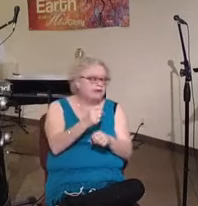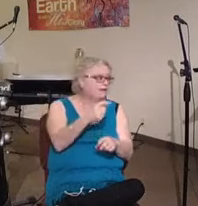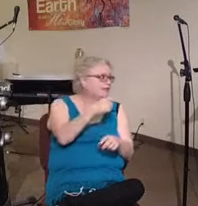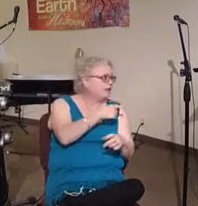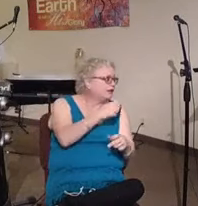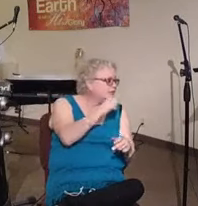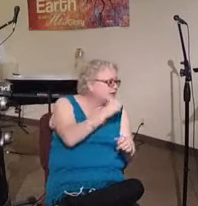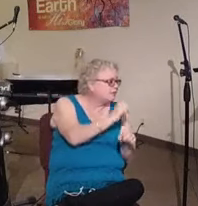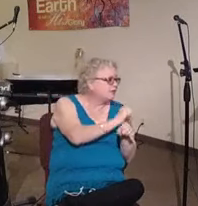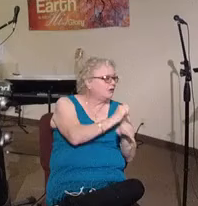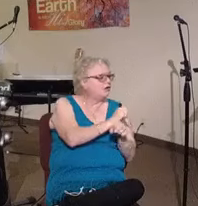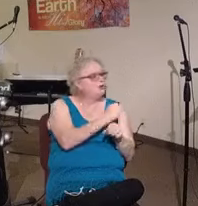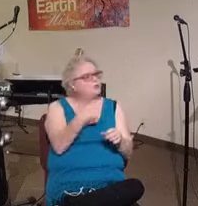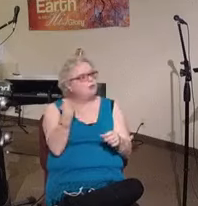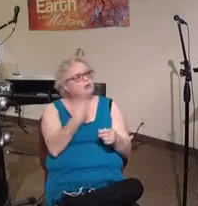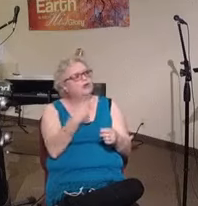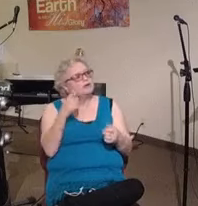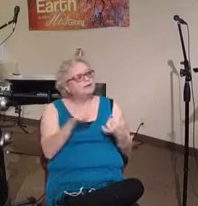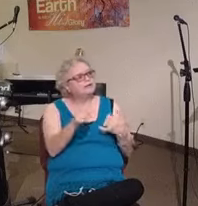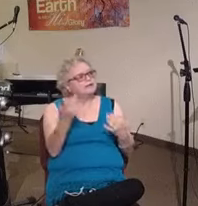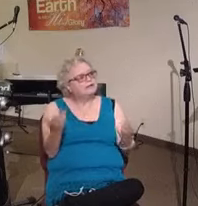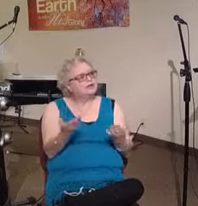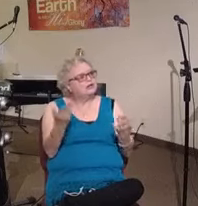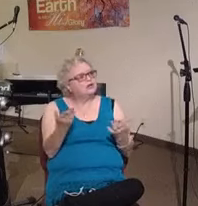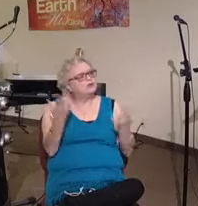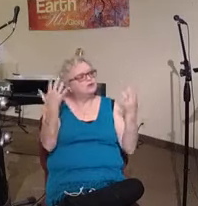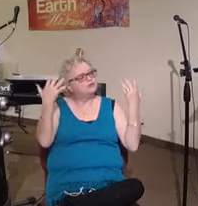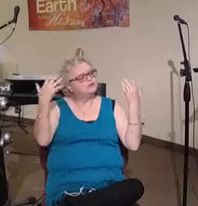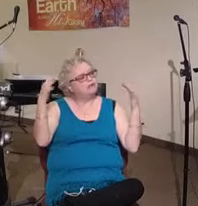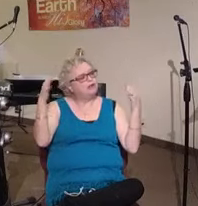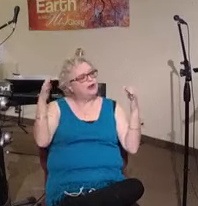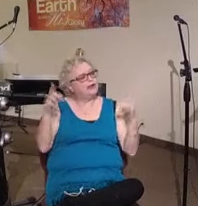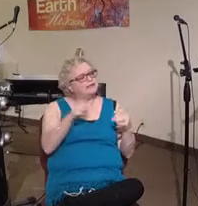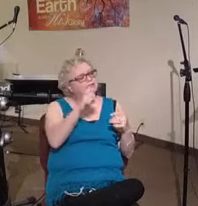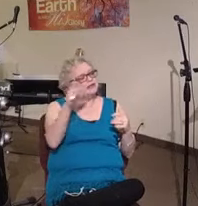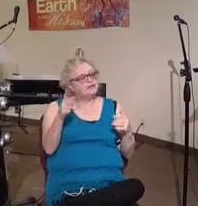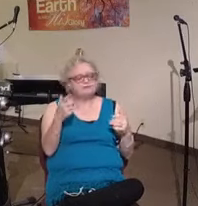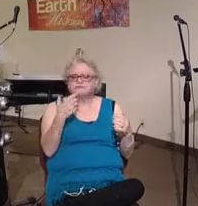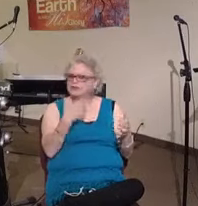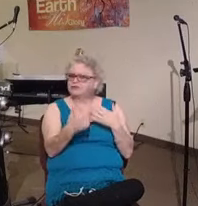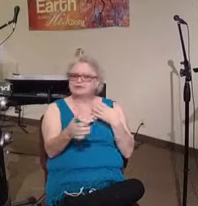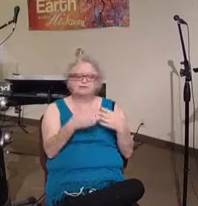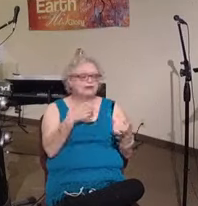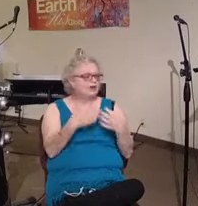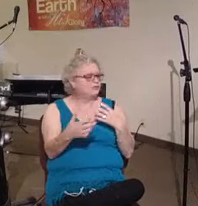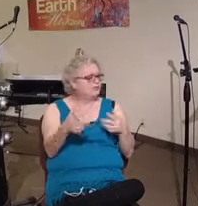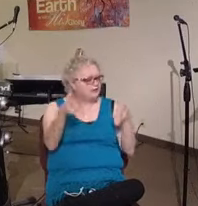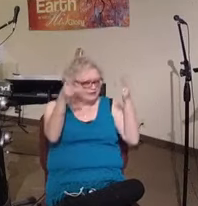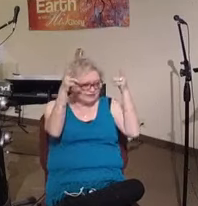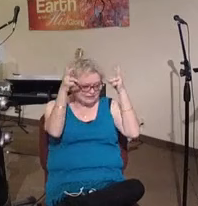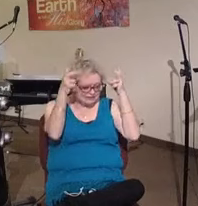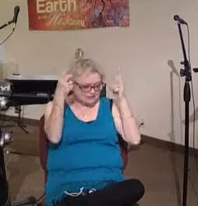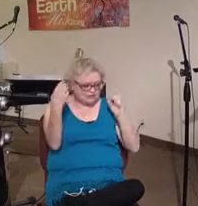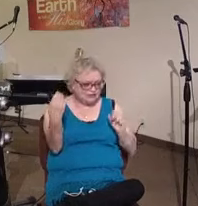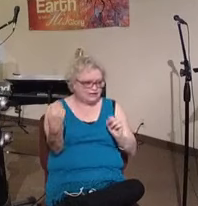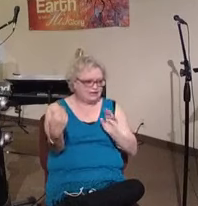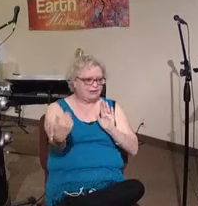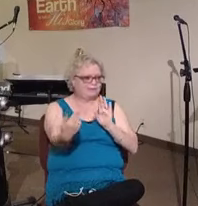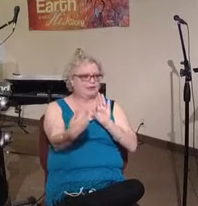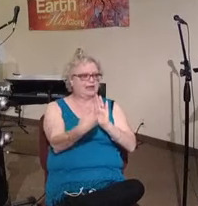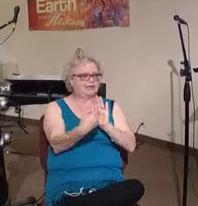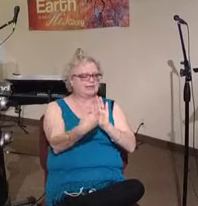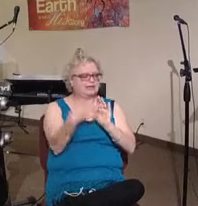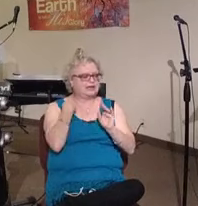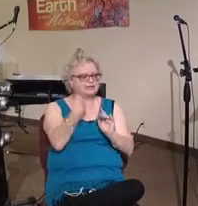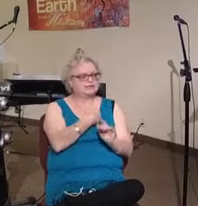to praise and worship the Lord, regardless of what he tries to throw at us, Satan, the devil. We are conquerors